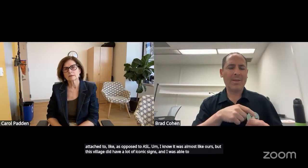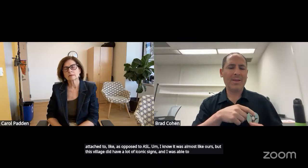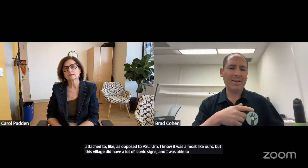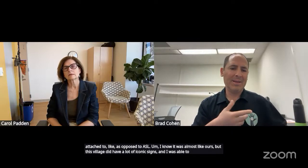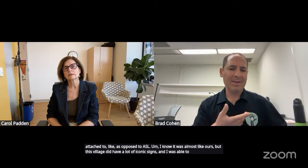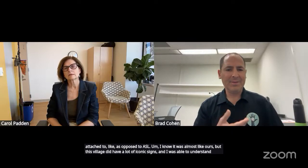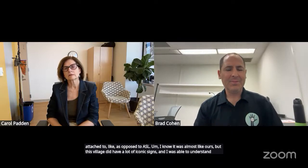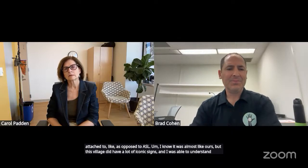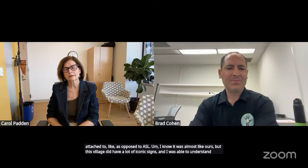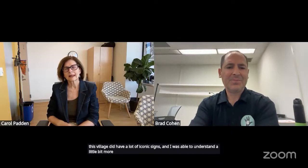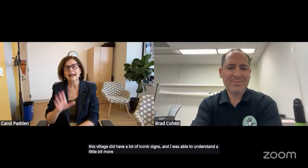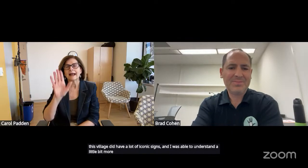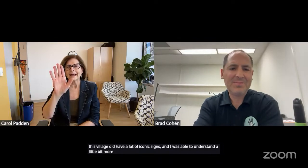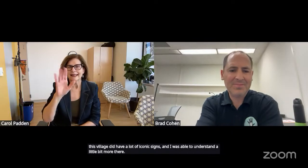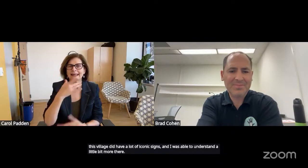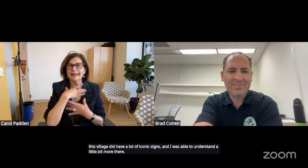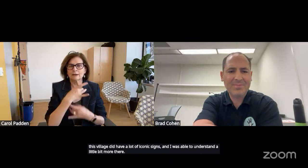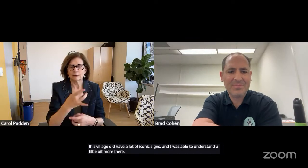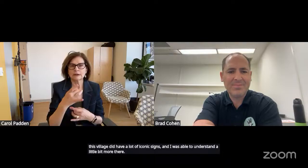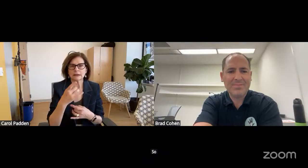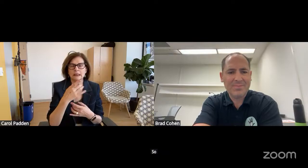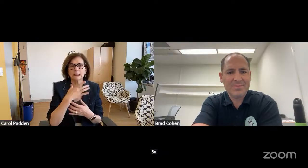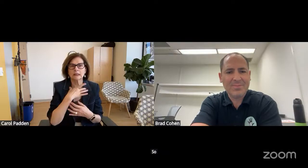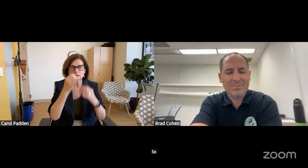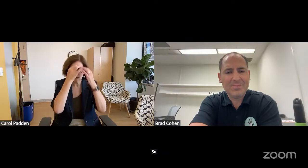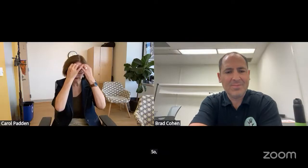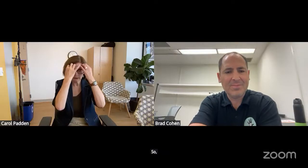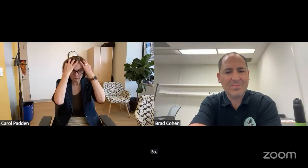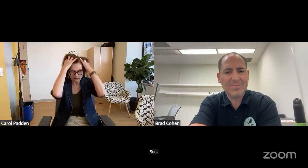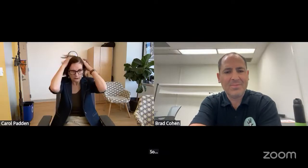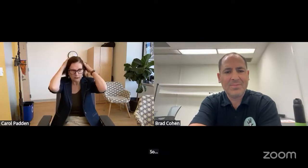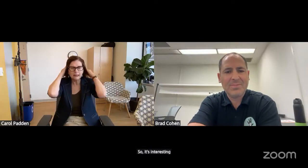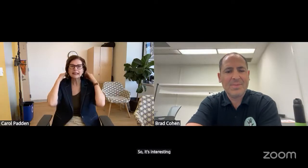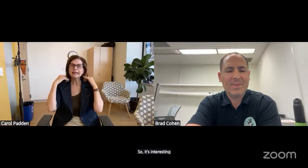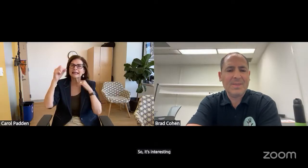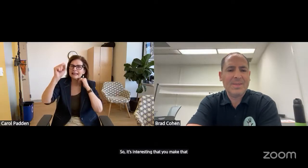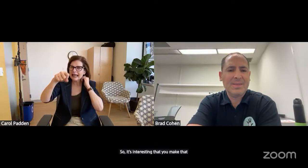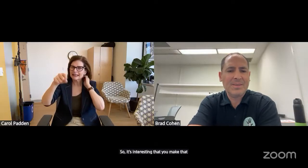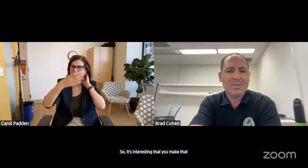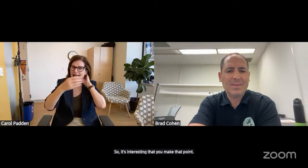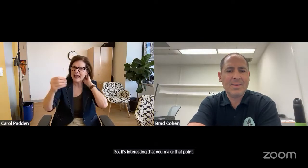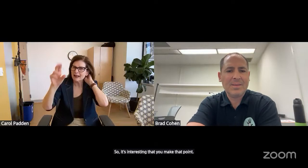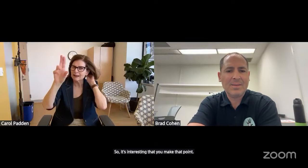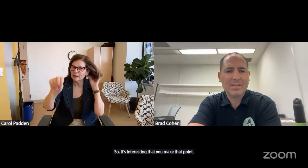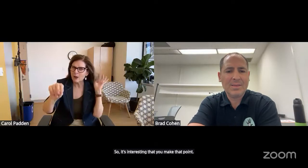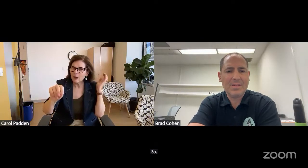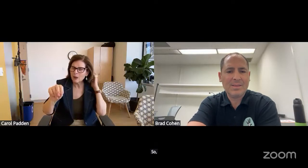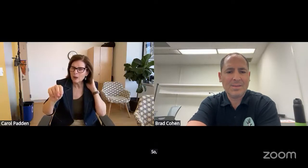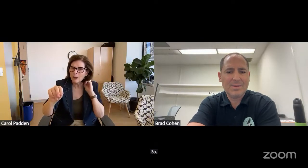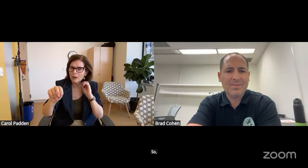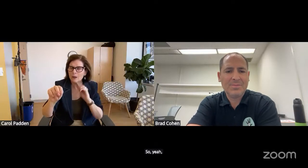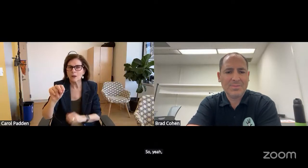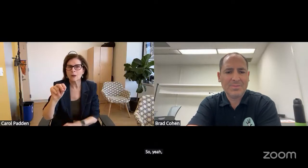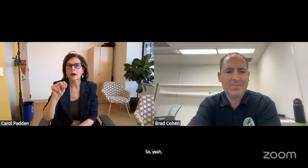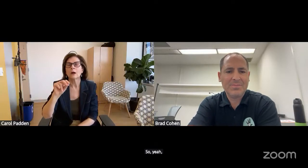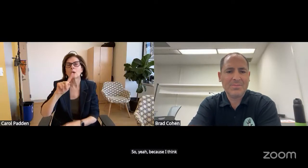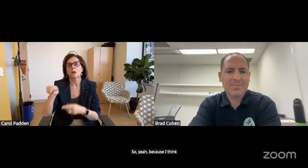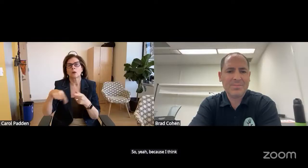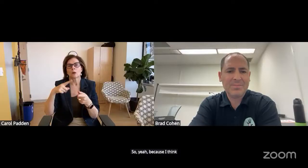understand a little bit more there. So. So it's interesting that you make that point. So yeah, yeah, because I think there's yes and no to